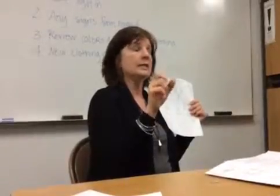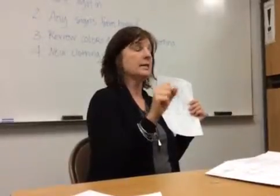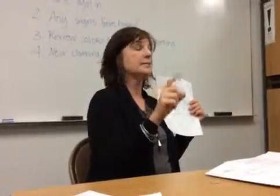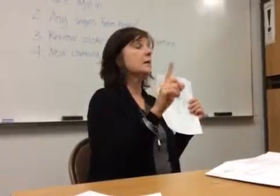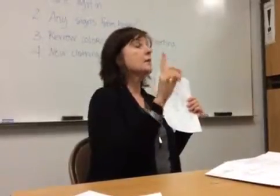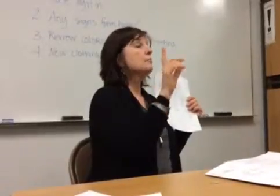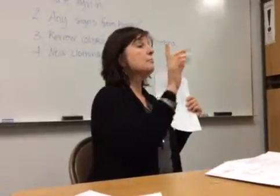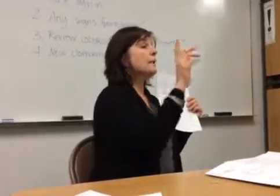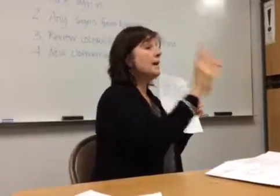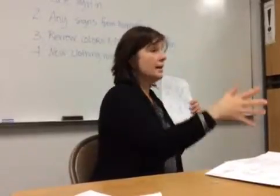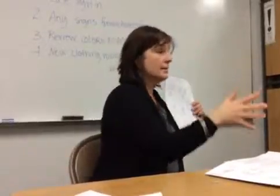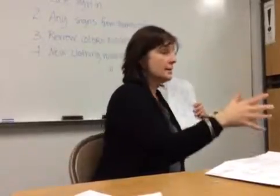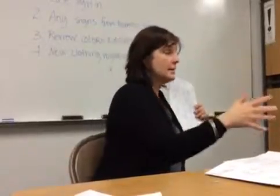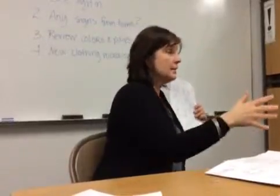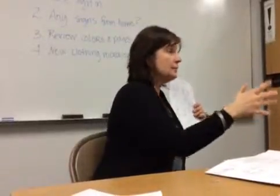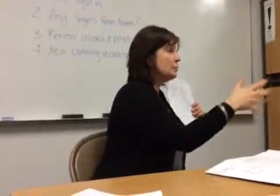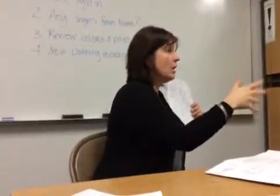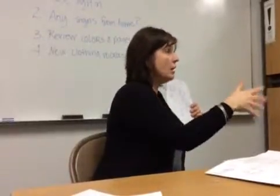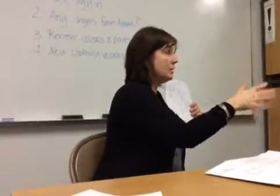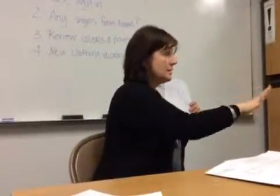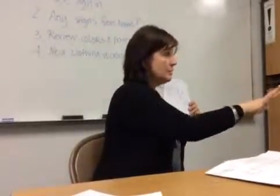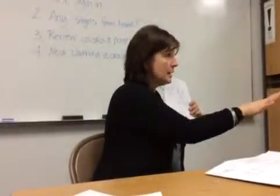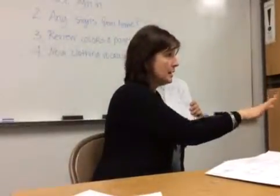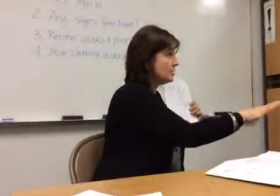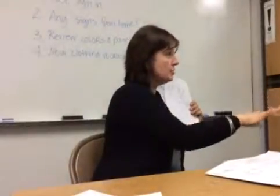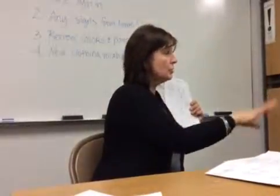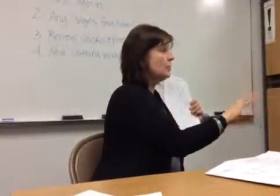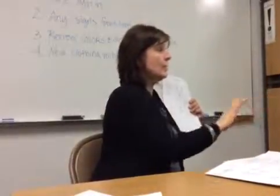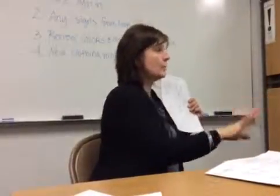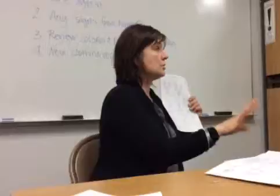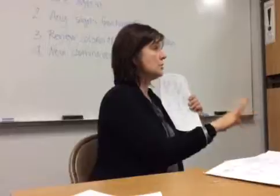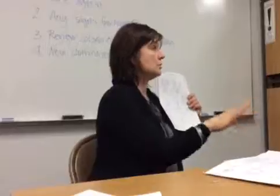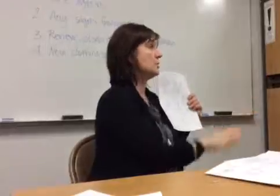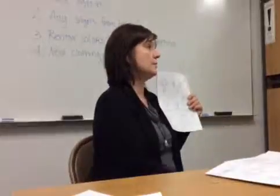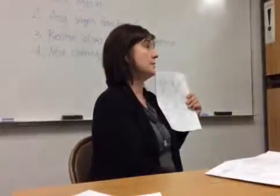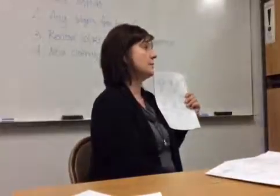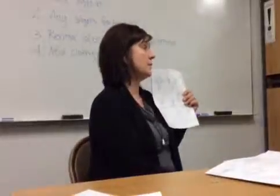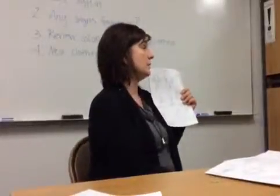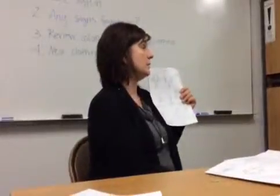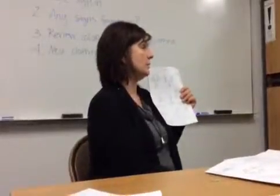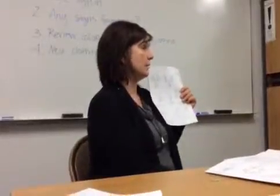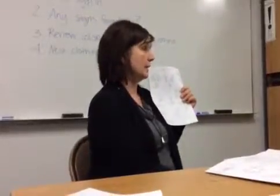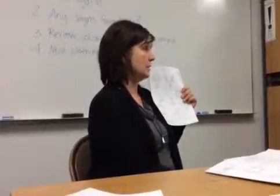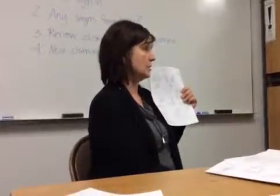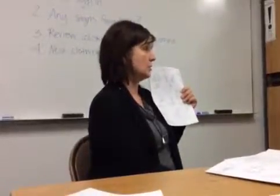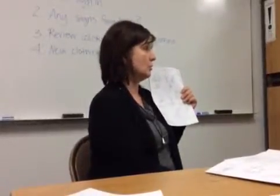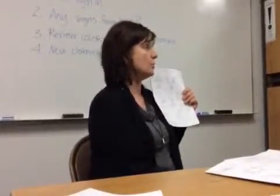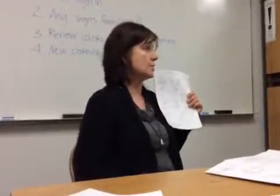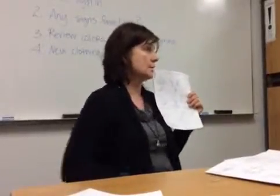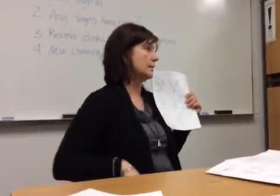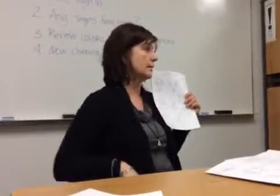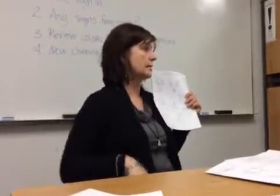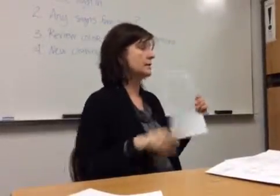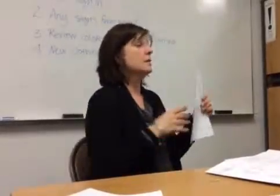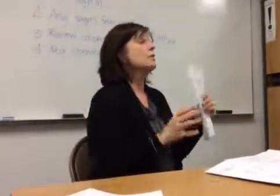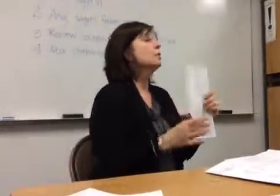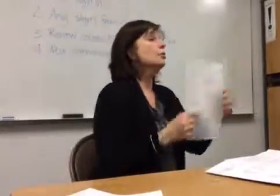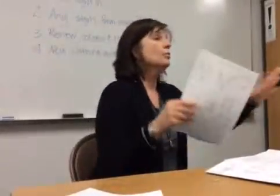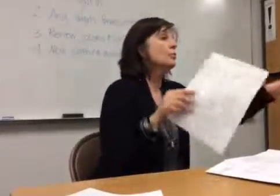J-E-A-N-S. But if you call it something else in your language, then you could fingerspell it in your language or just sign it like this. When